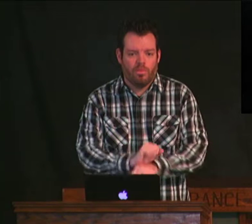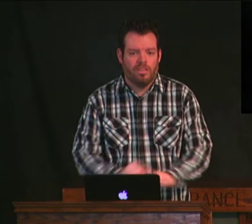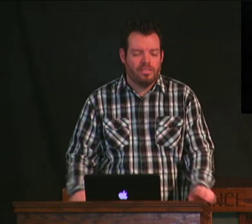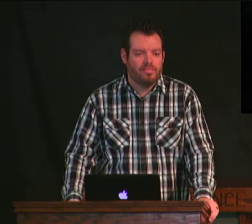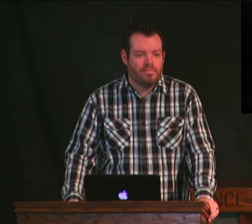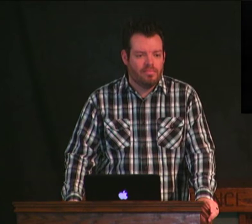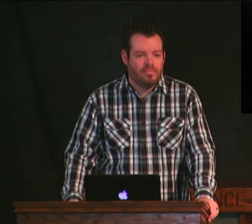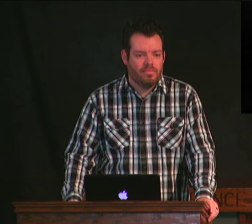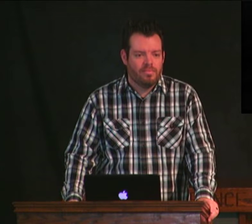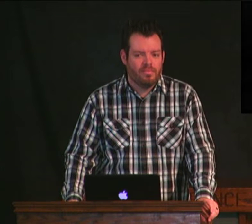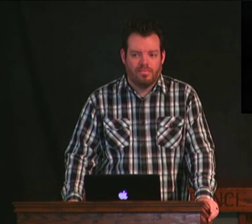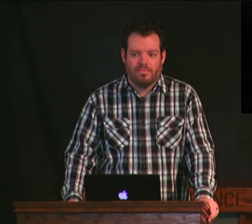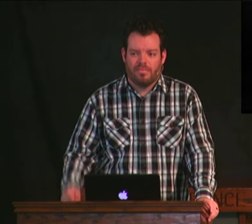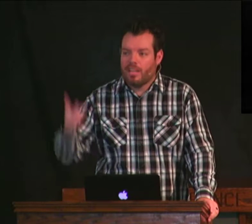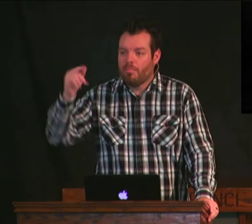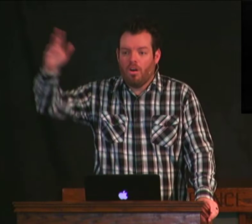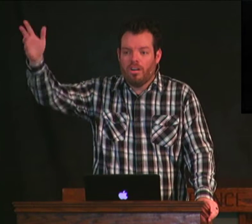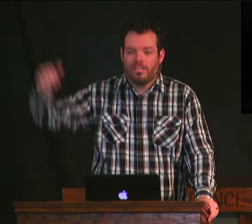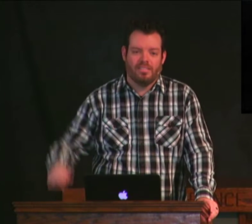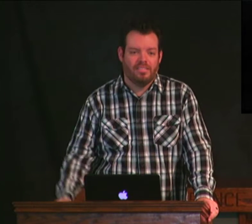work, at the park,